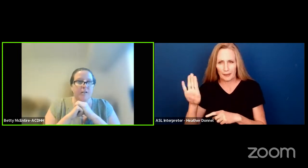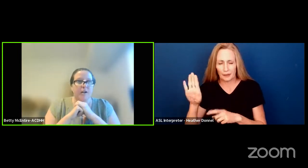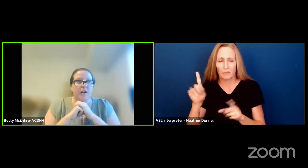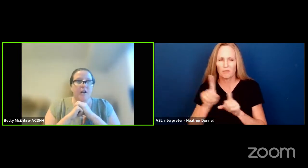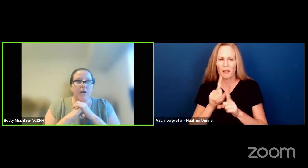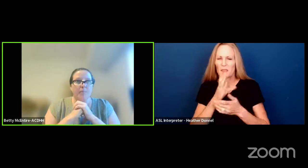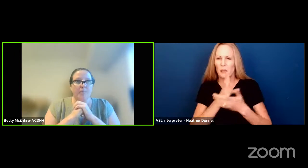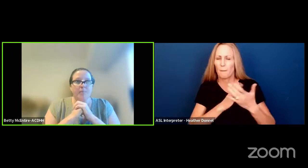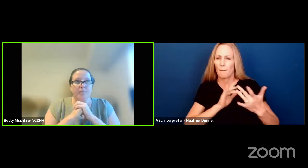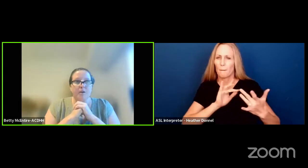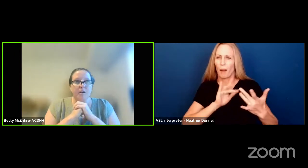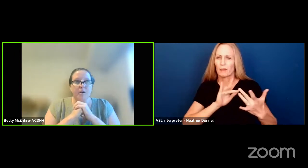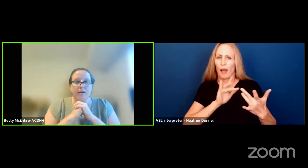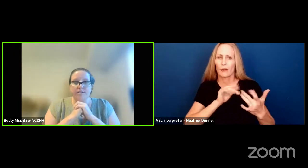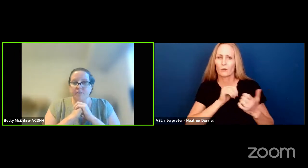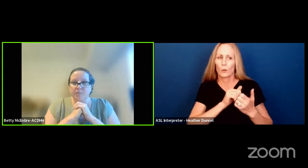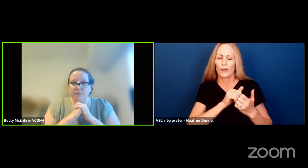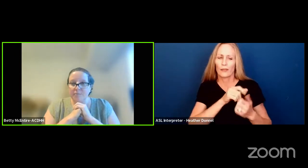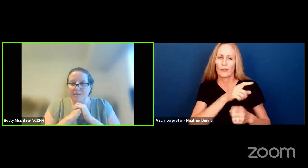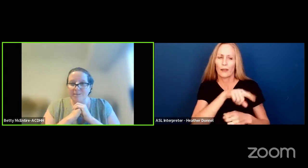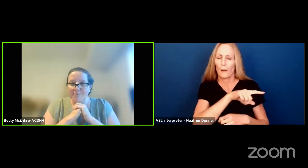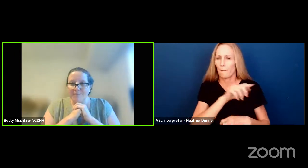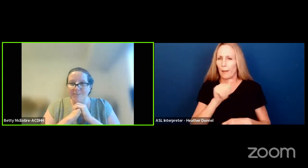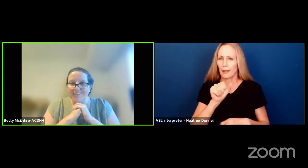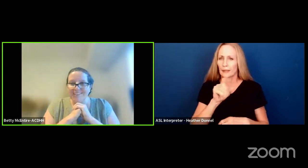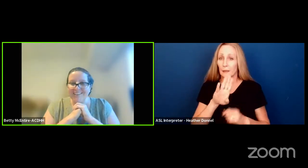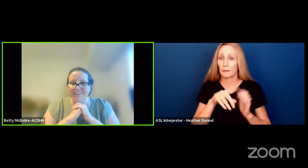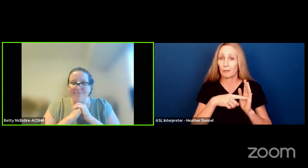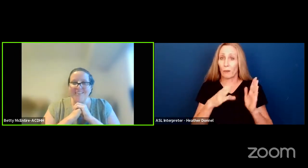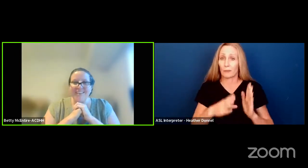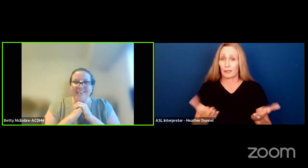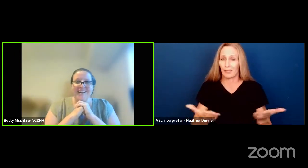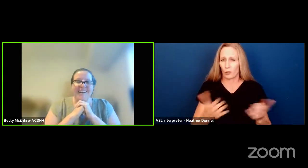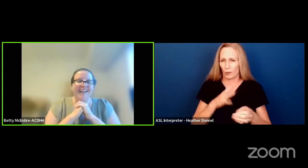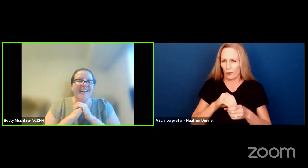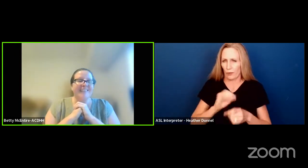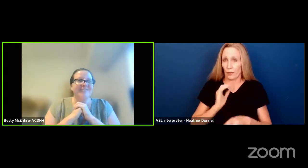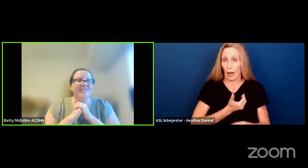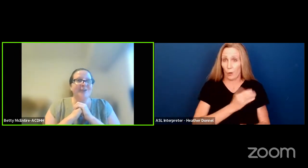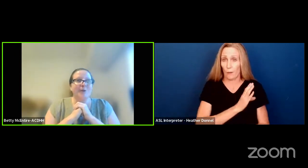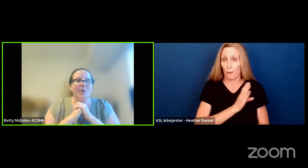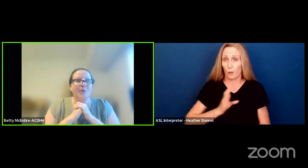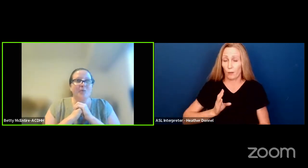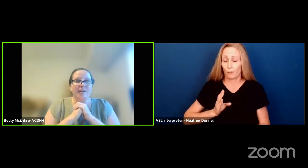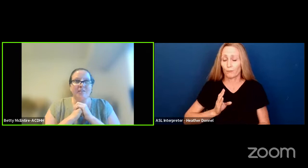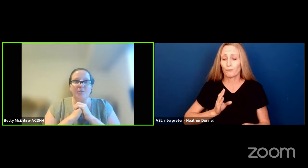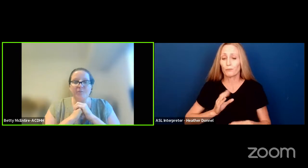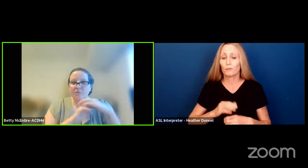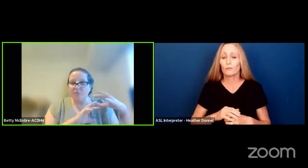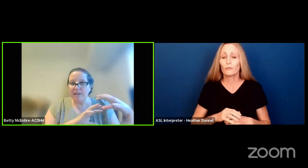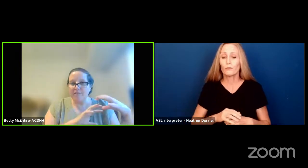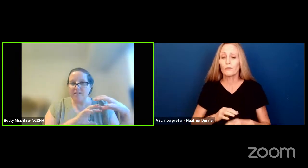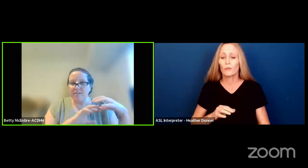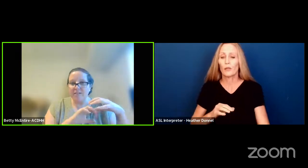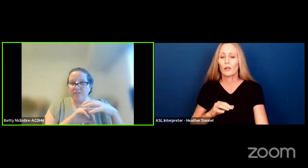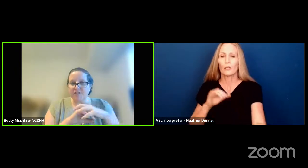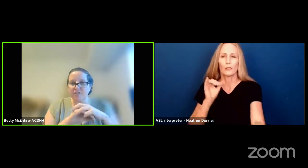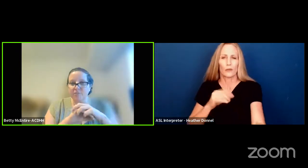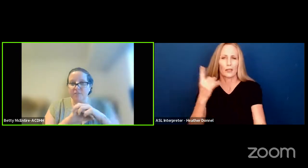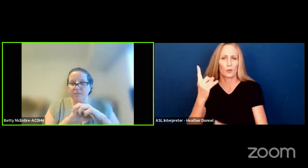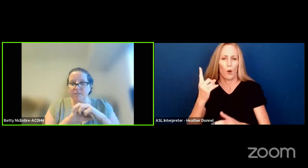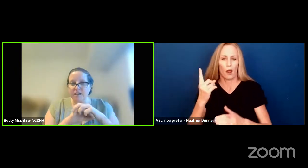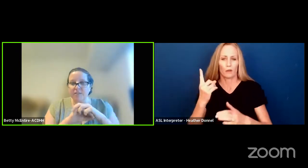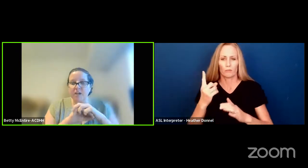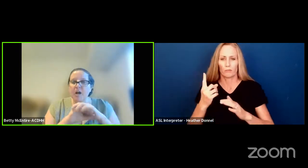with our ASDB rep here on the board. And so that's one piece where we have those